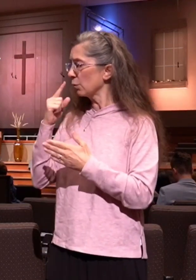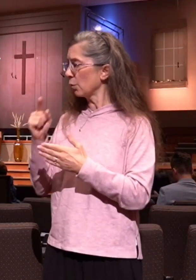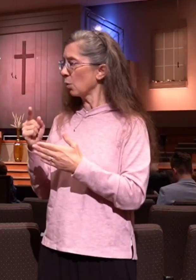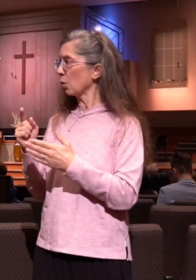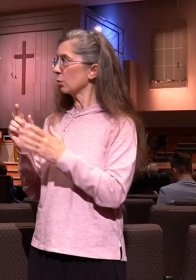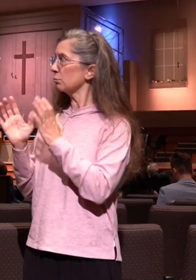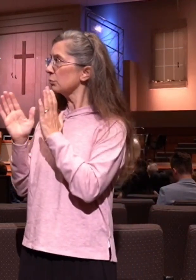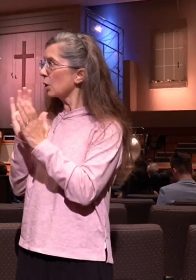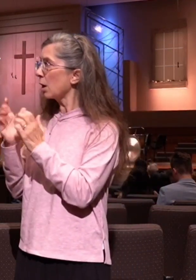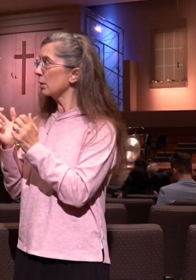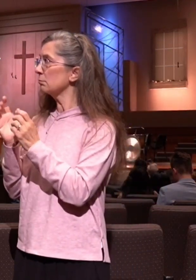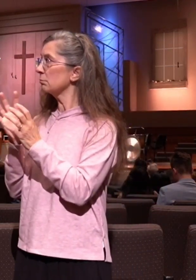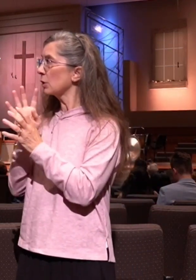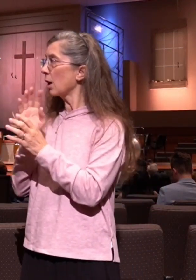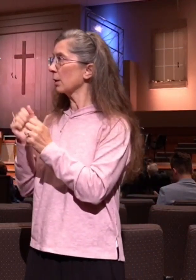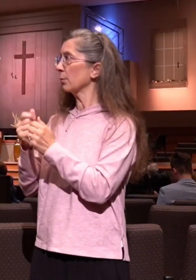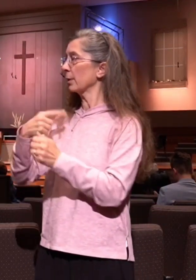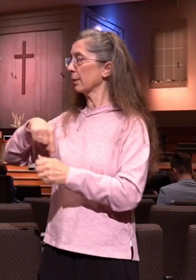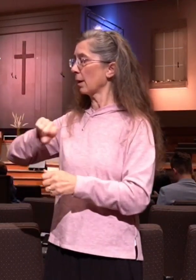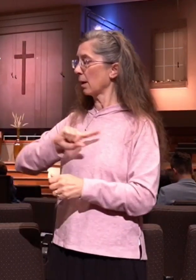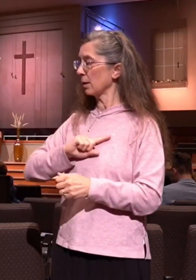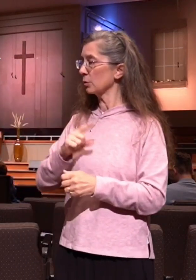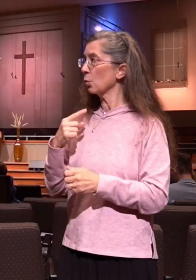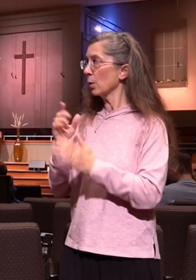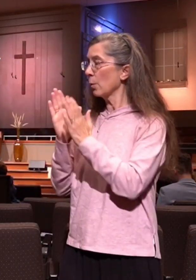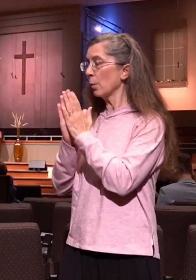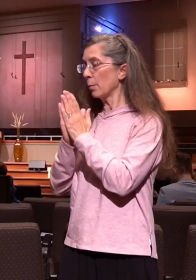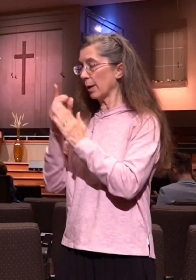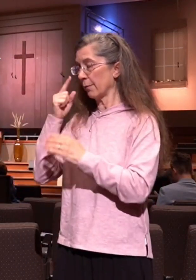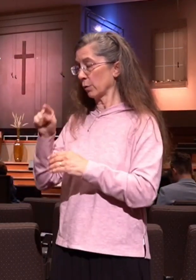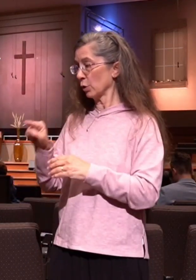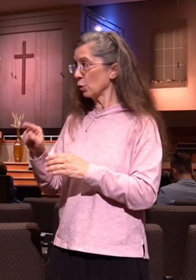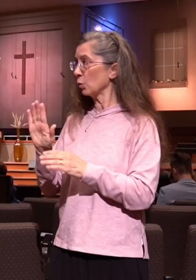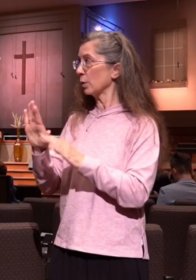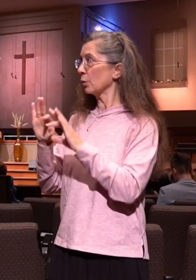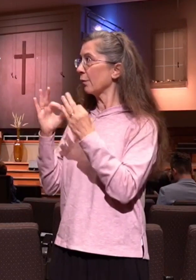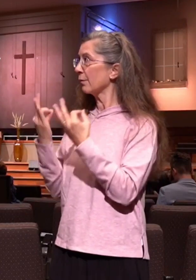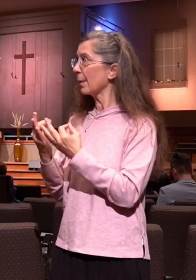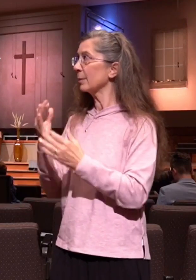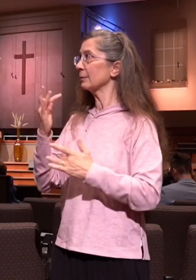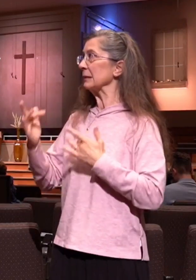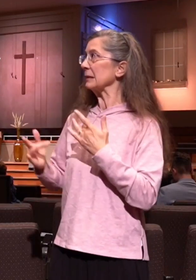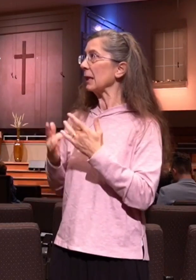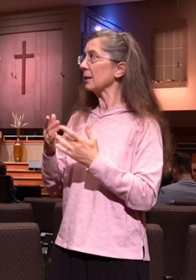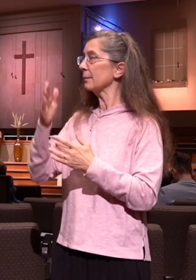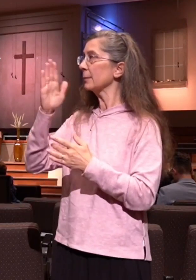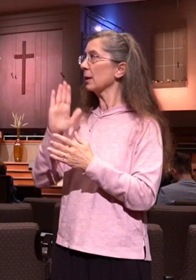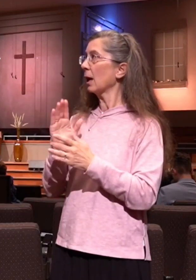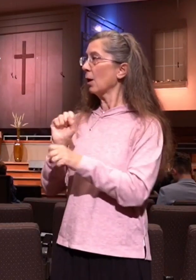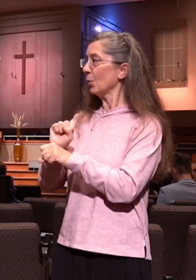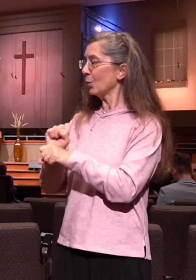to share with us what God is doing on the field, and we will be in prayer for you, your family. We just love hearing what God is doing